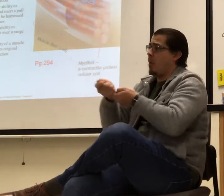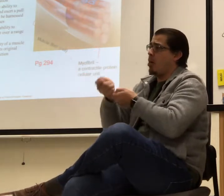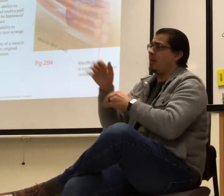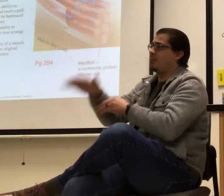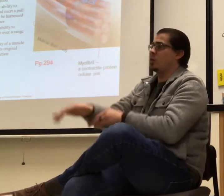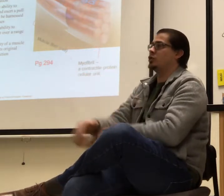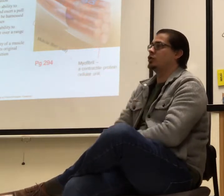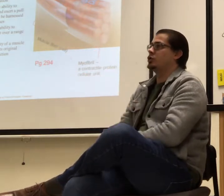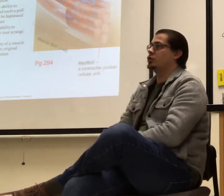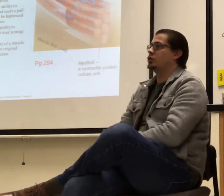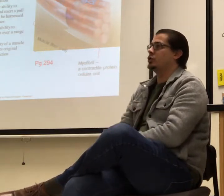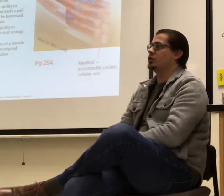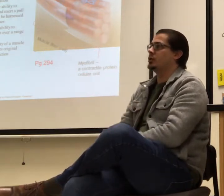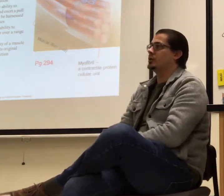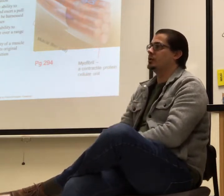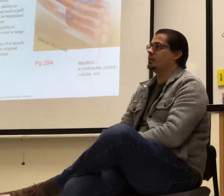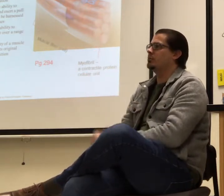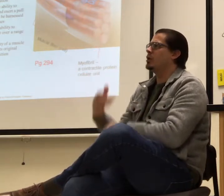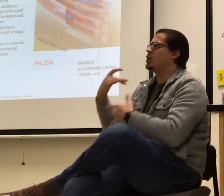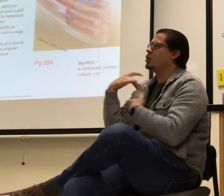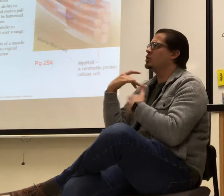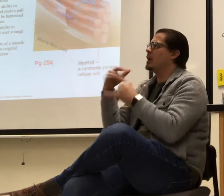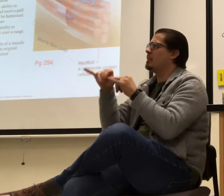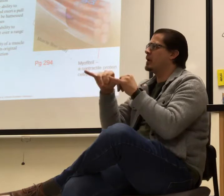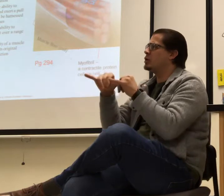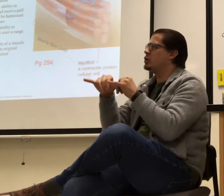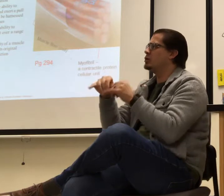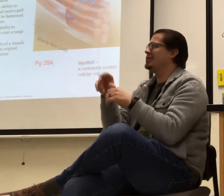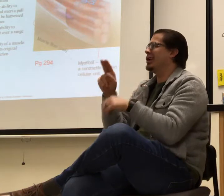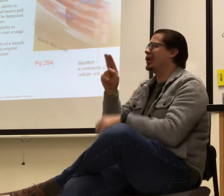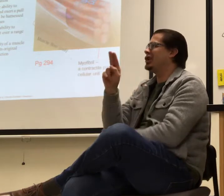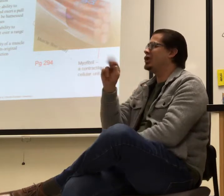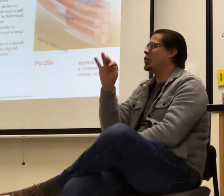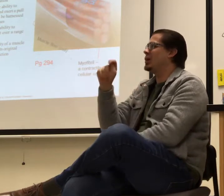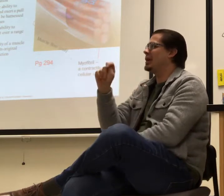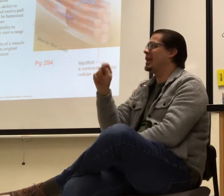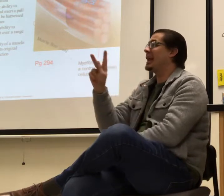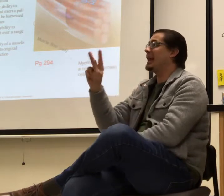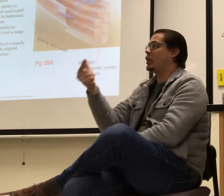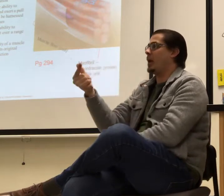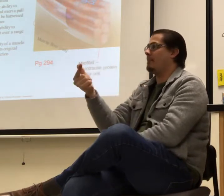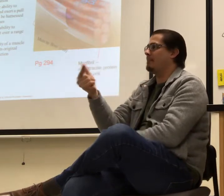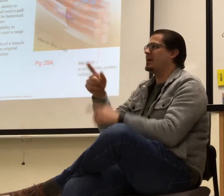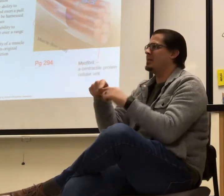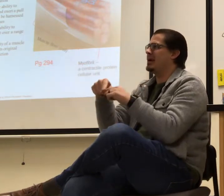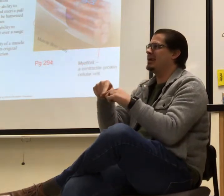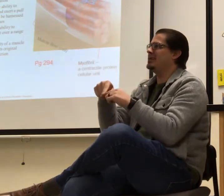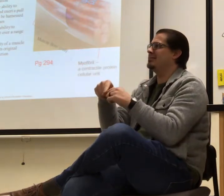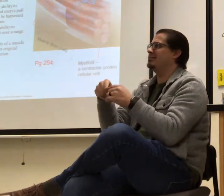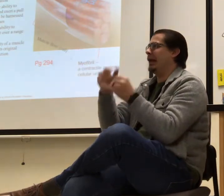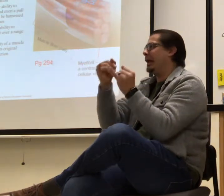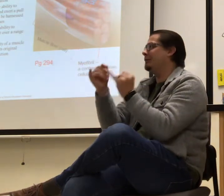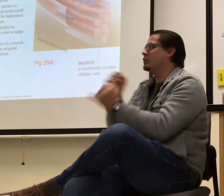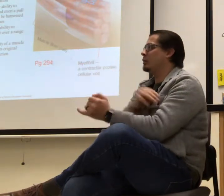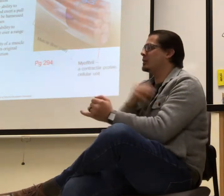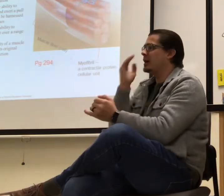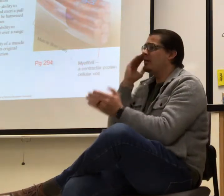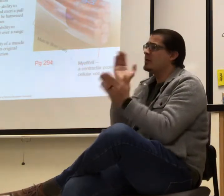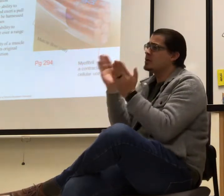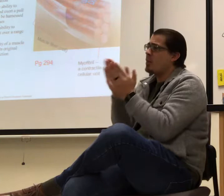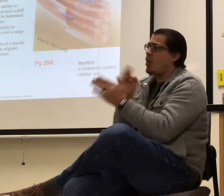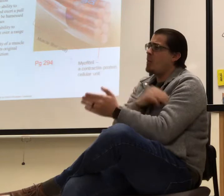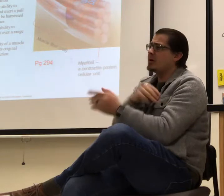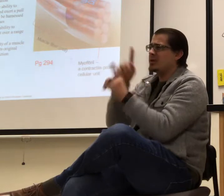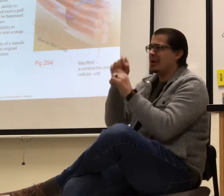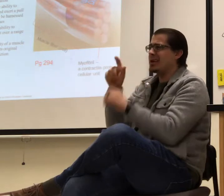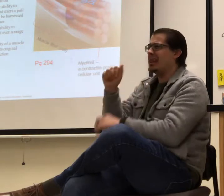force, and it's usually measured in units of kilograms, depending on how strong the muscle is. It's a very small muscle you're testing in the